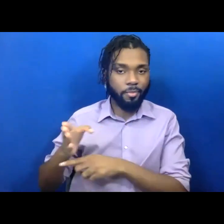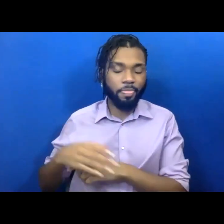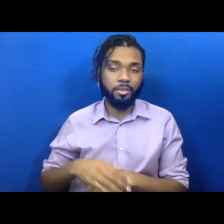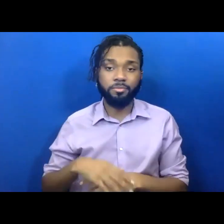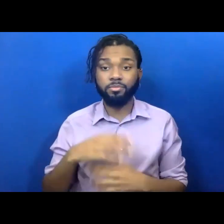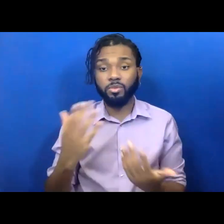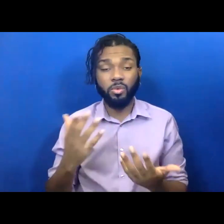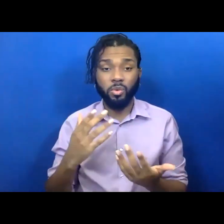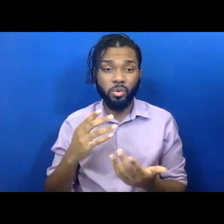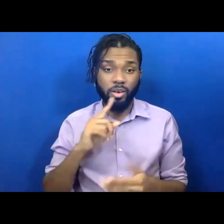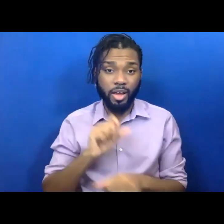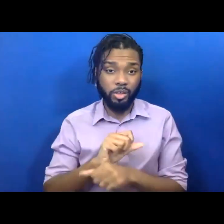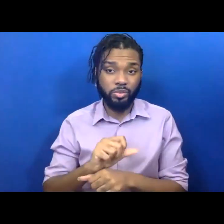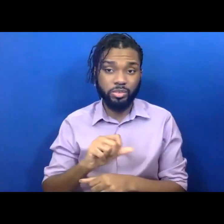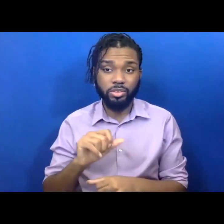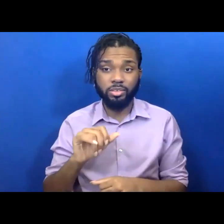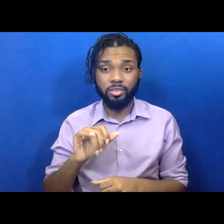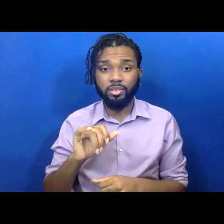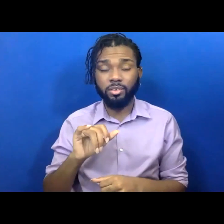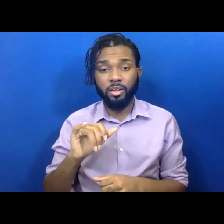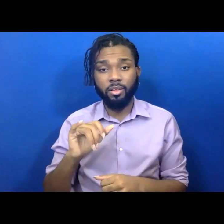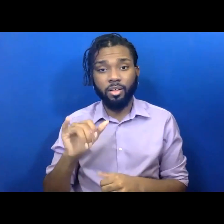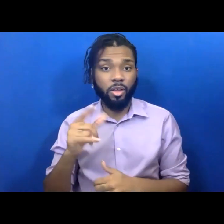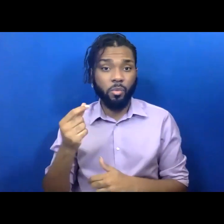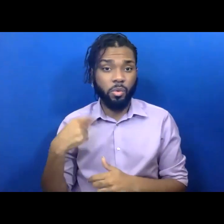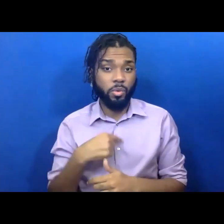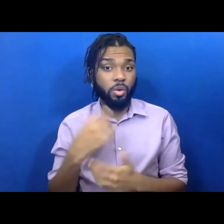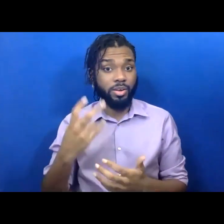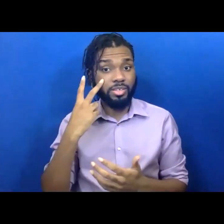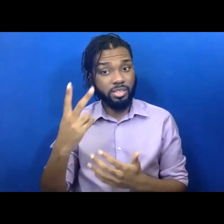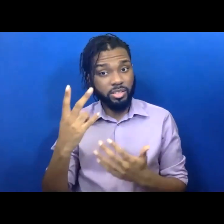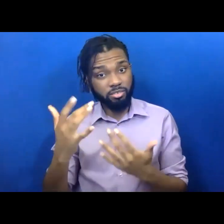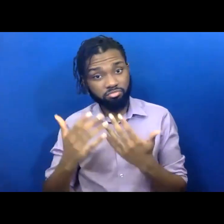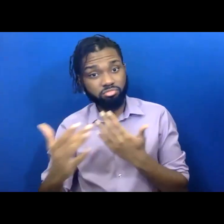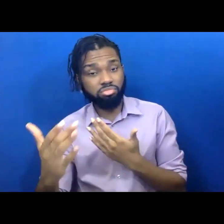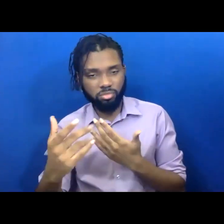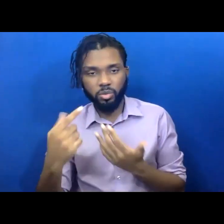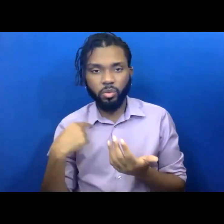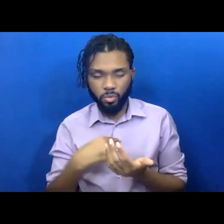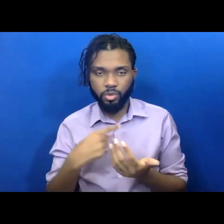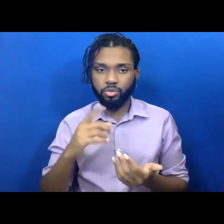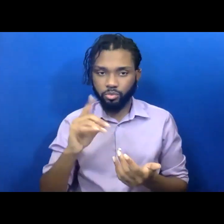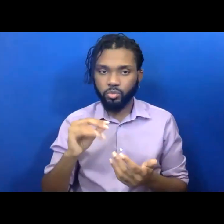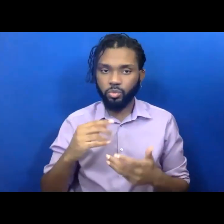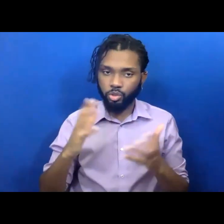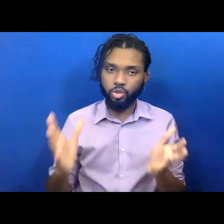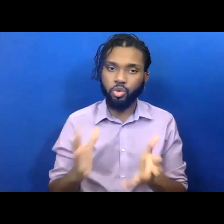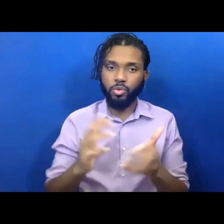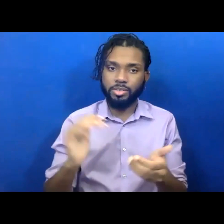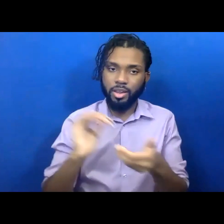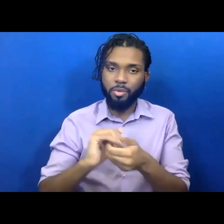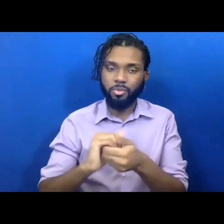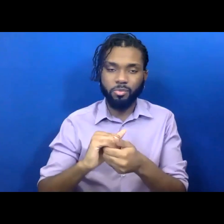actually, just in terms of what we want to see going forward, we really do encourage this sort of collaboration as a form